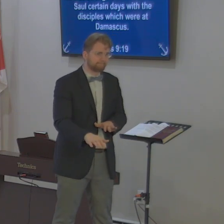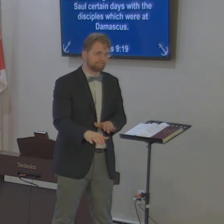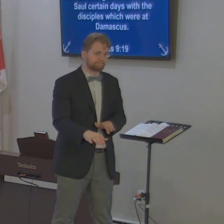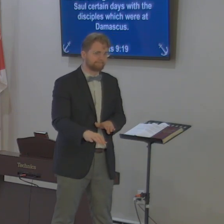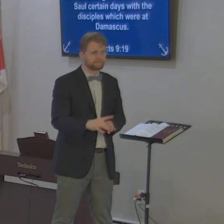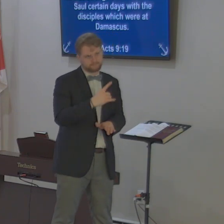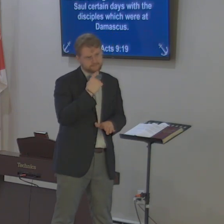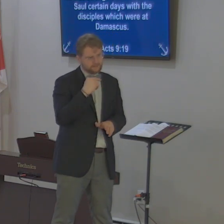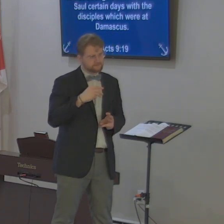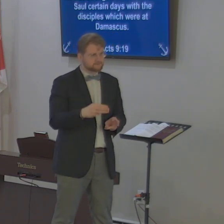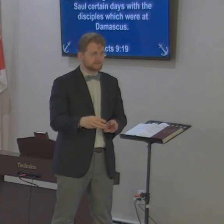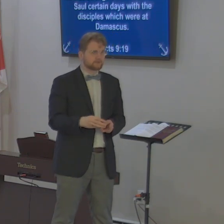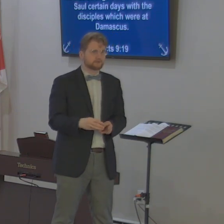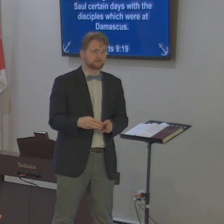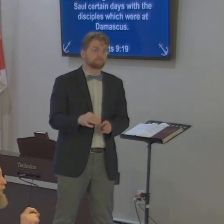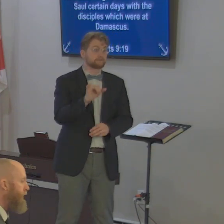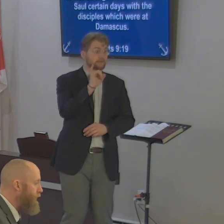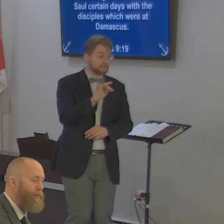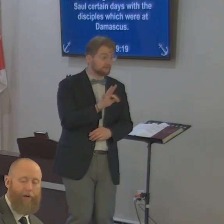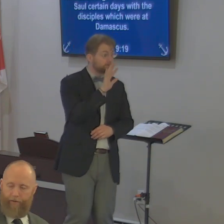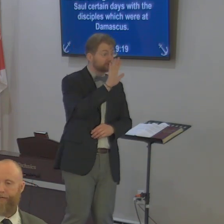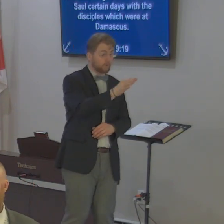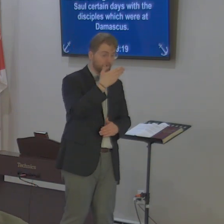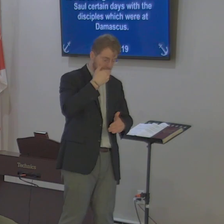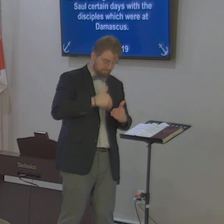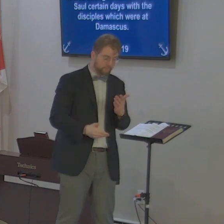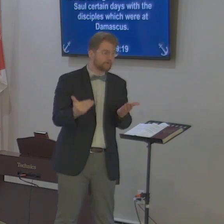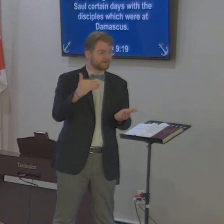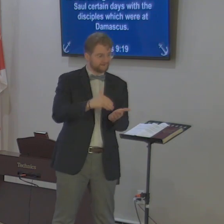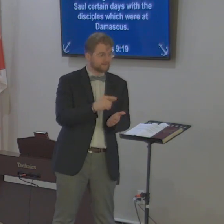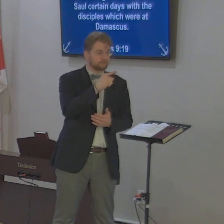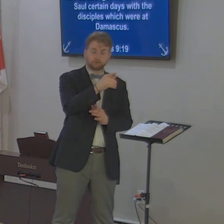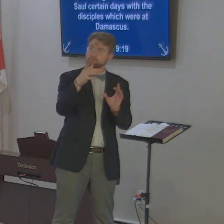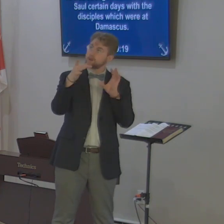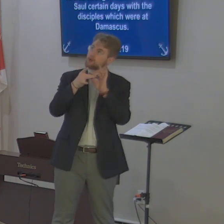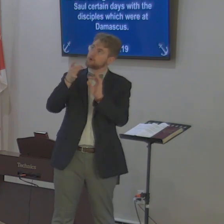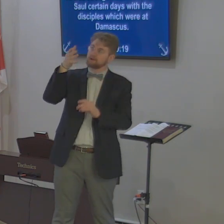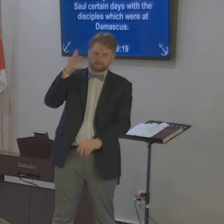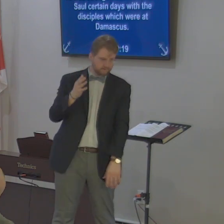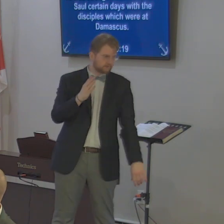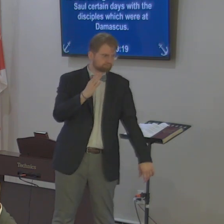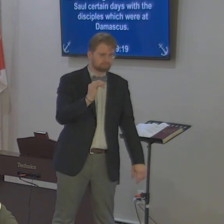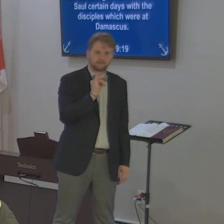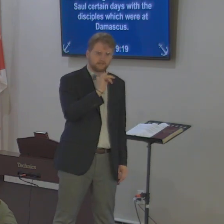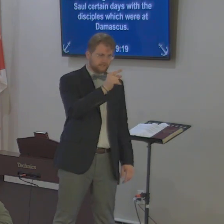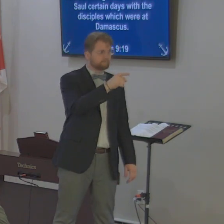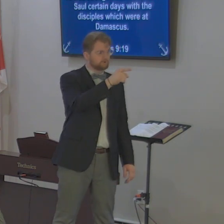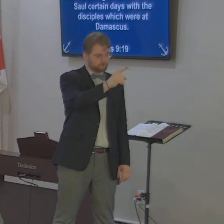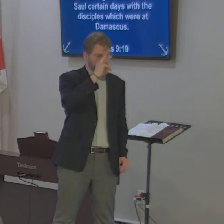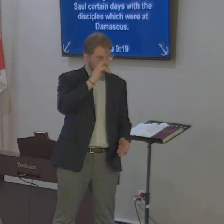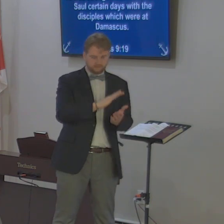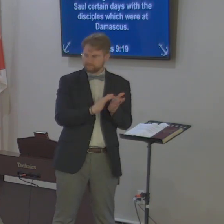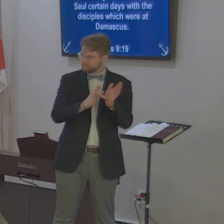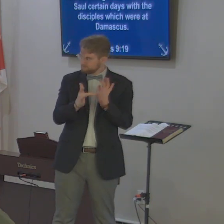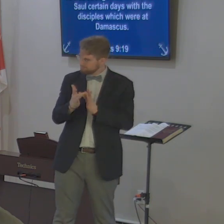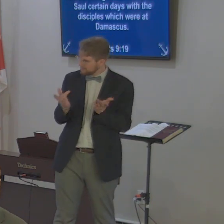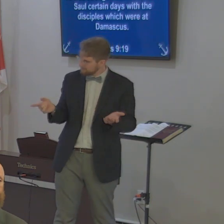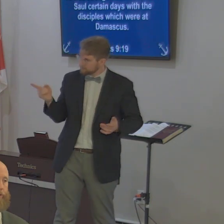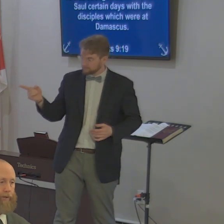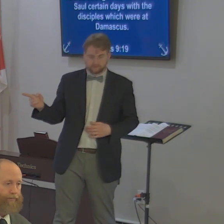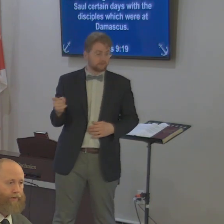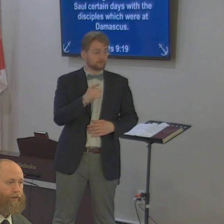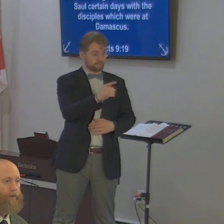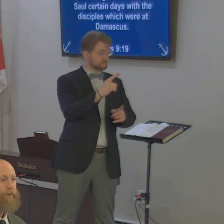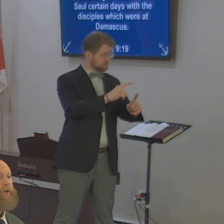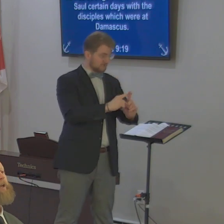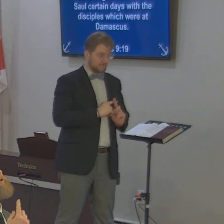I'm going to say it this way. If you're born again, you belong to God. If you believe that Bible and you're born again, then the Holy Spirit of God is within